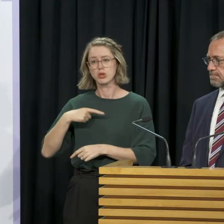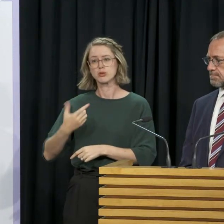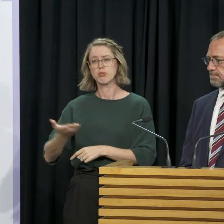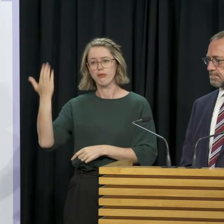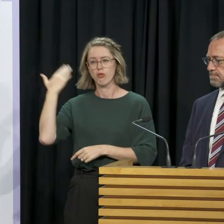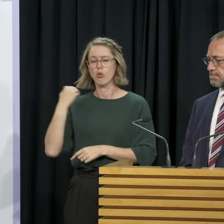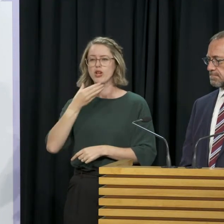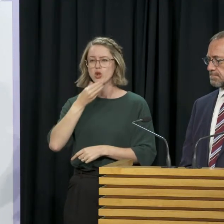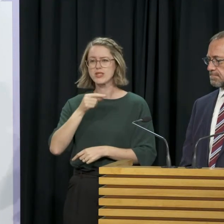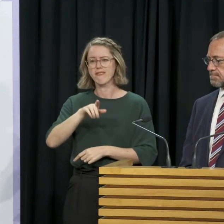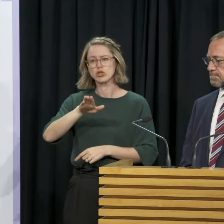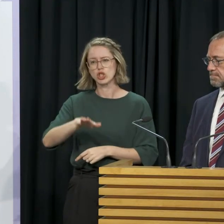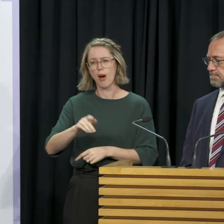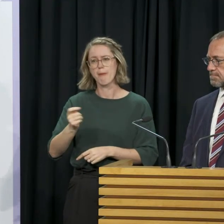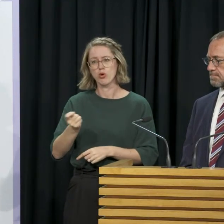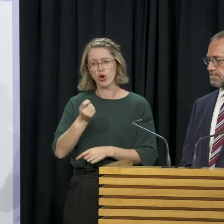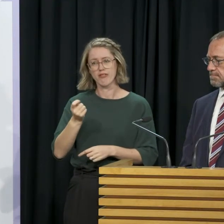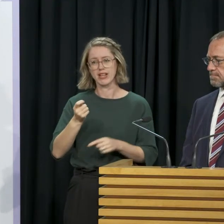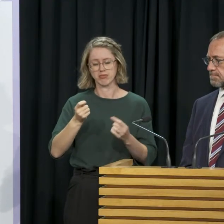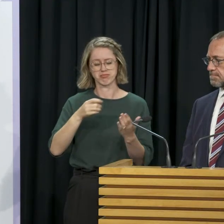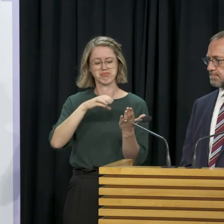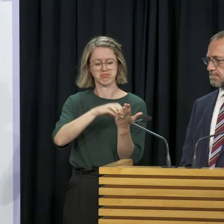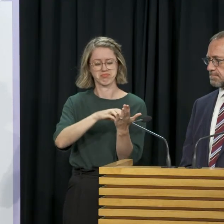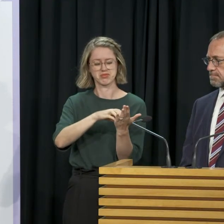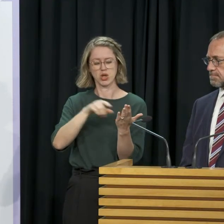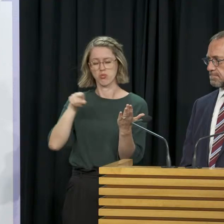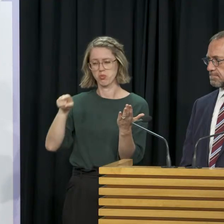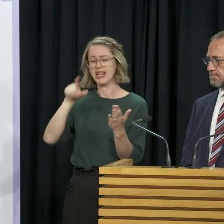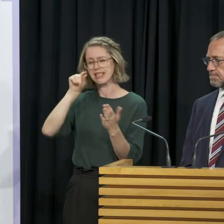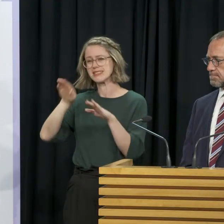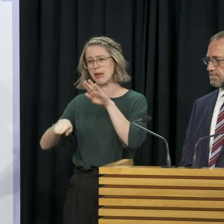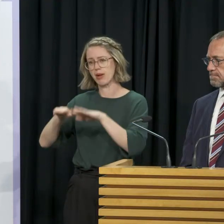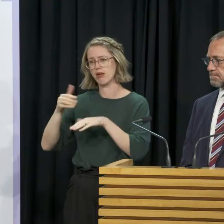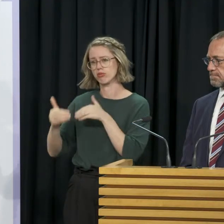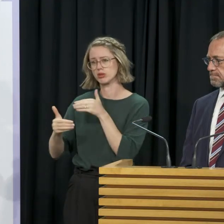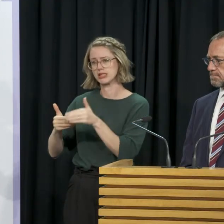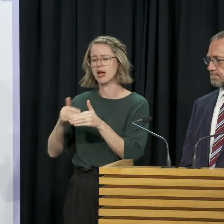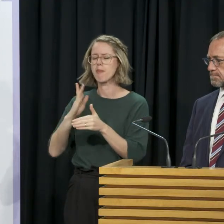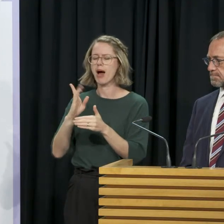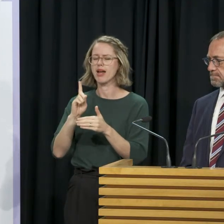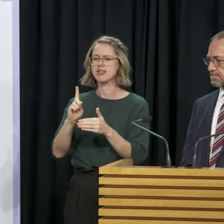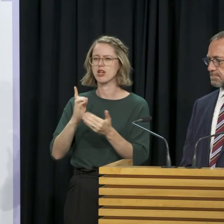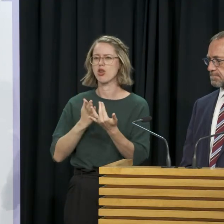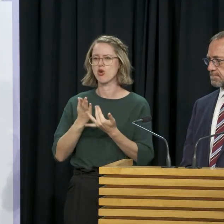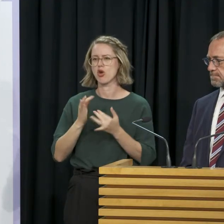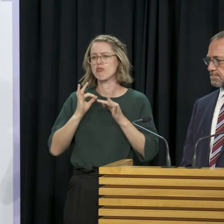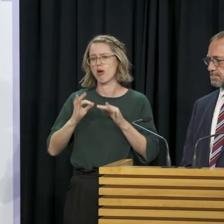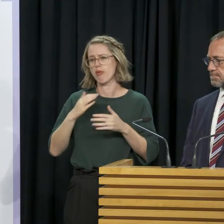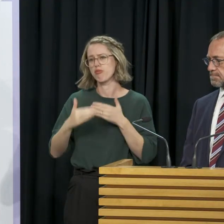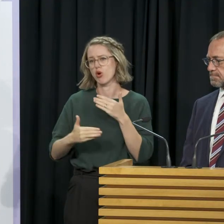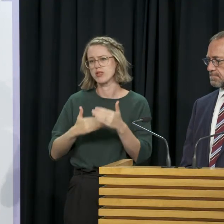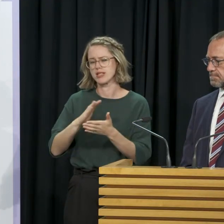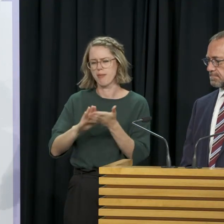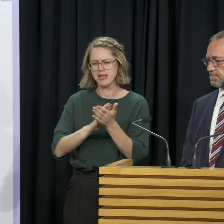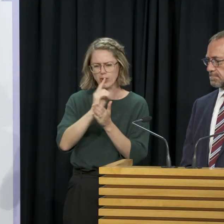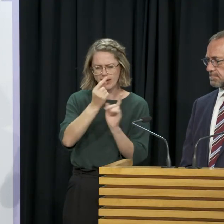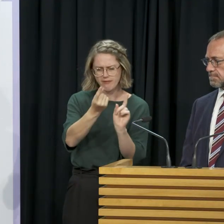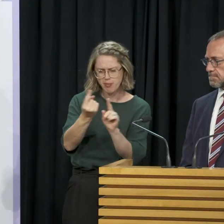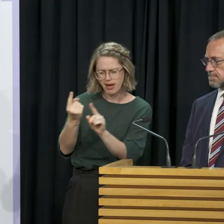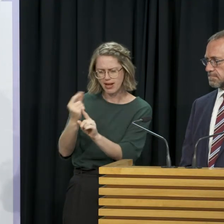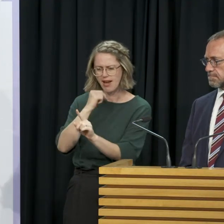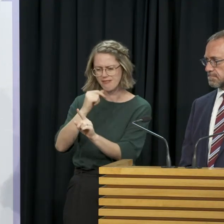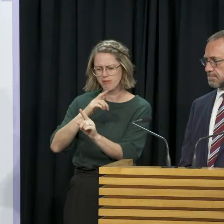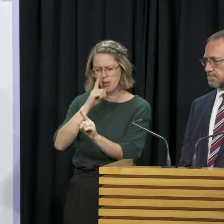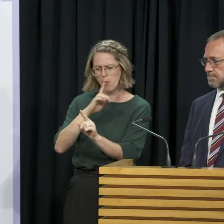framework there, but again, going through a proper process will allow us to get input as to whether or not people feel like those